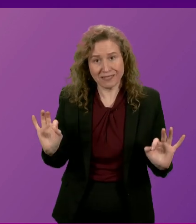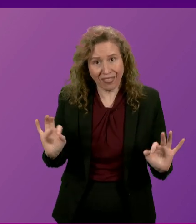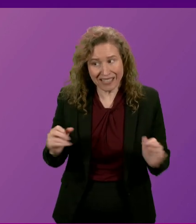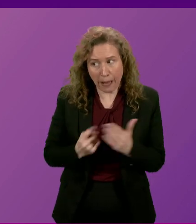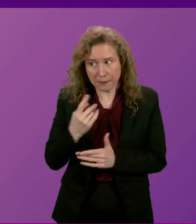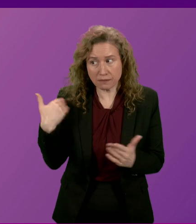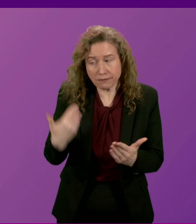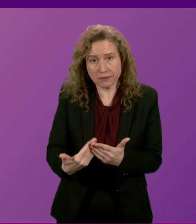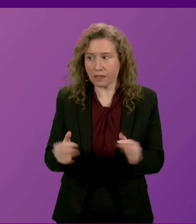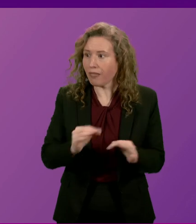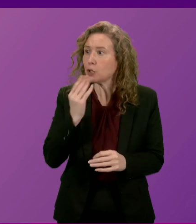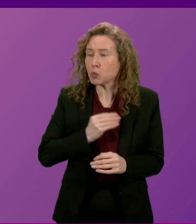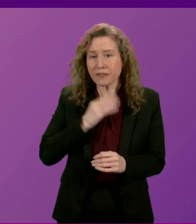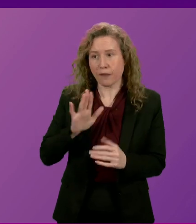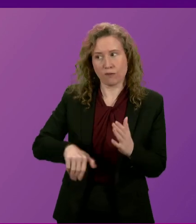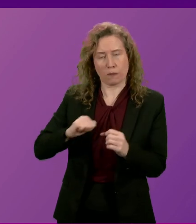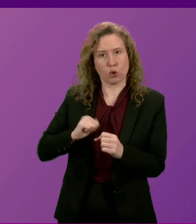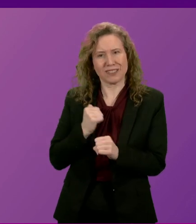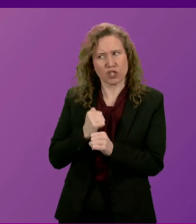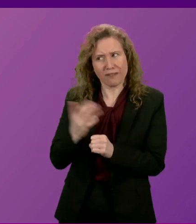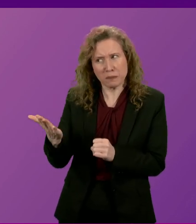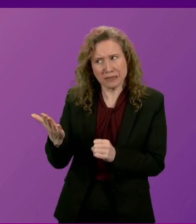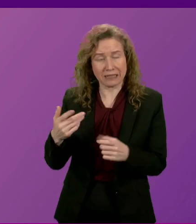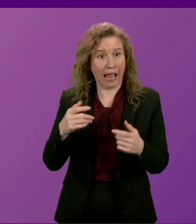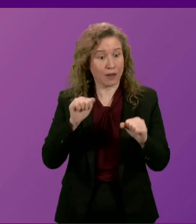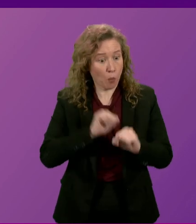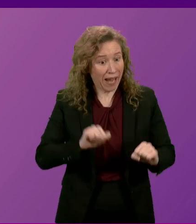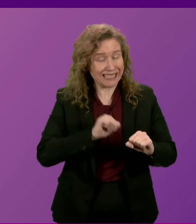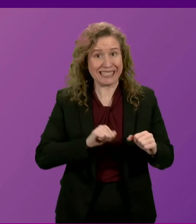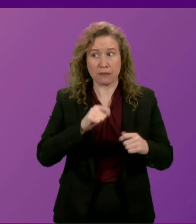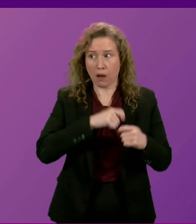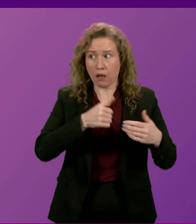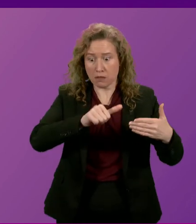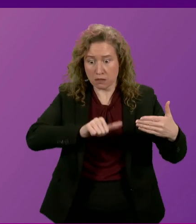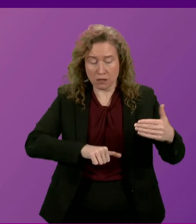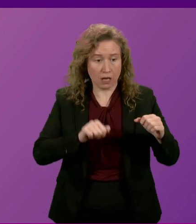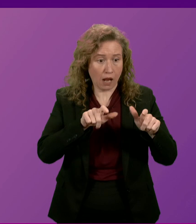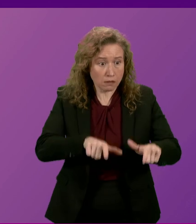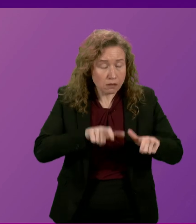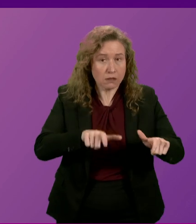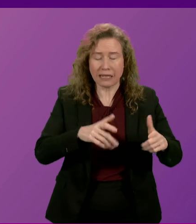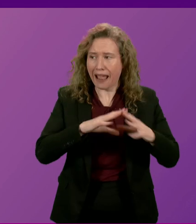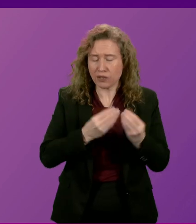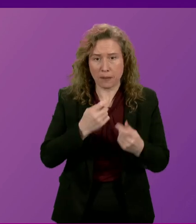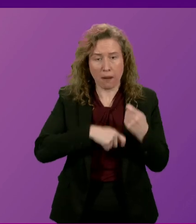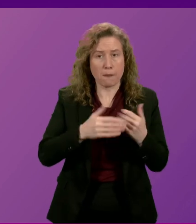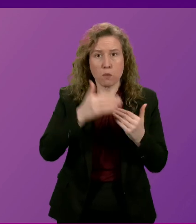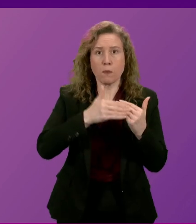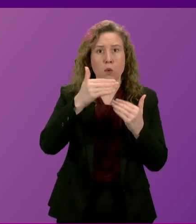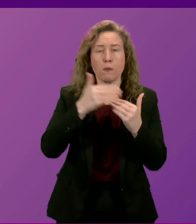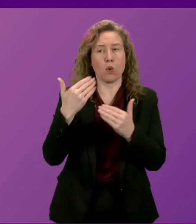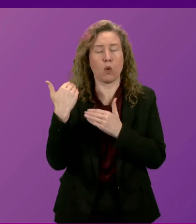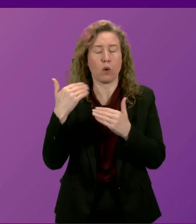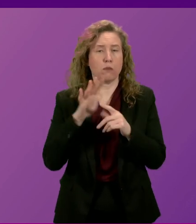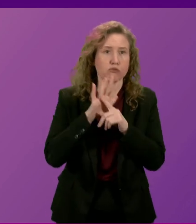so far from this government. And long waits pile even more pressure on our NHS in winter too. So information obtained